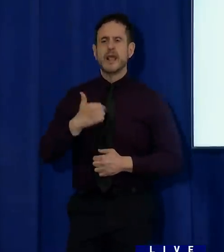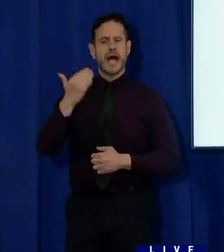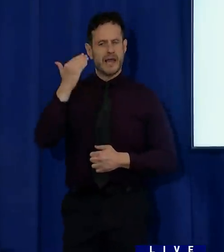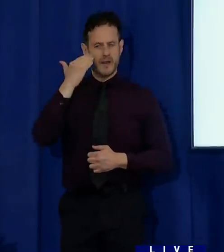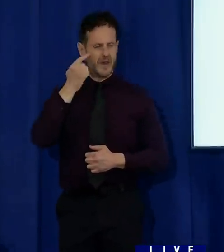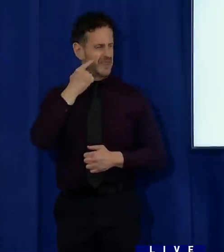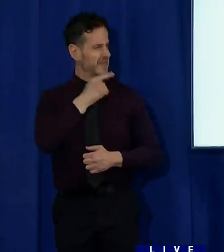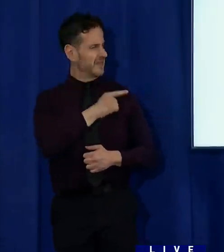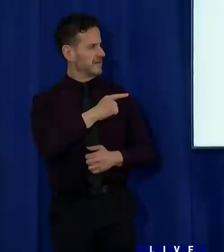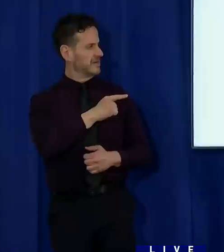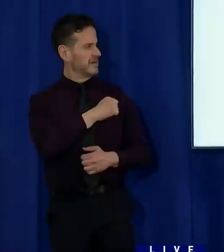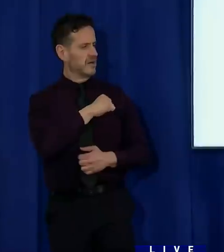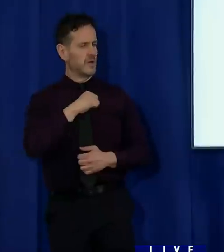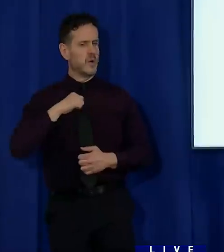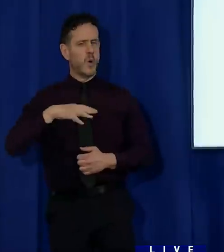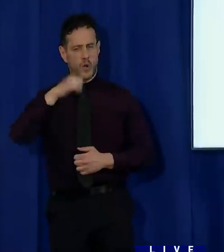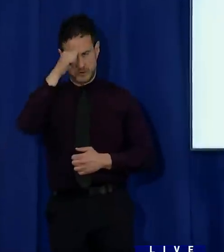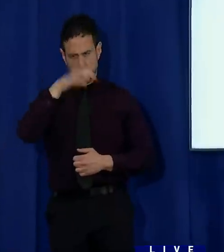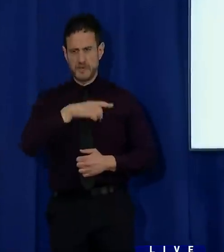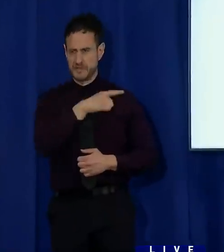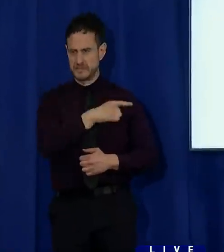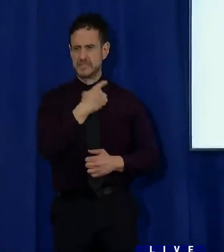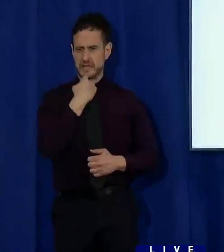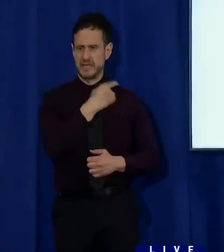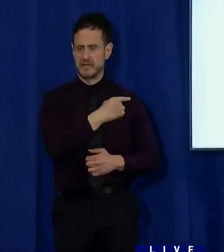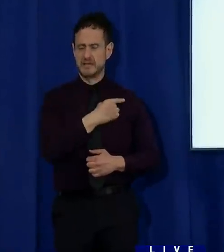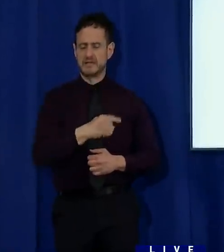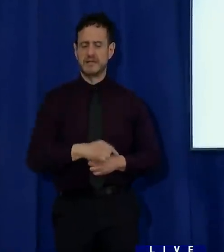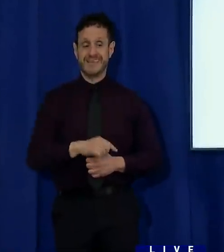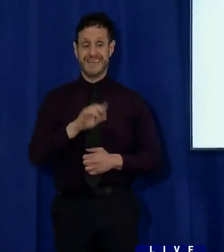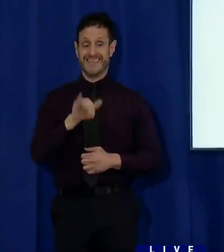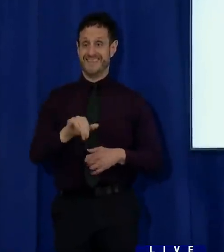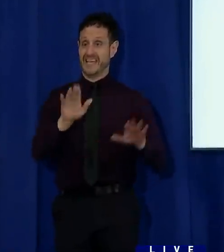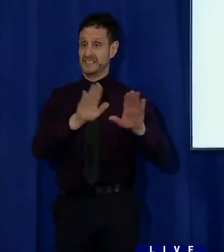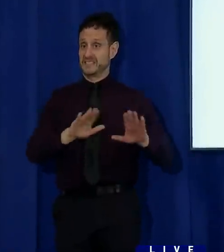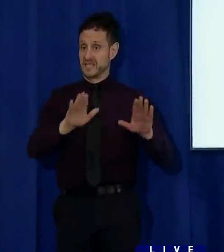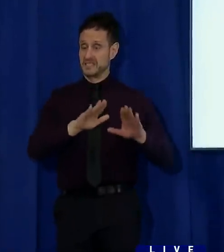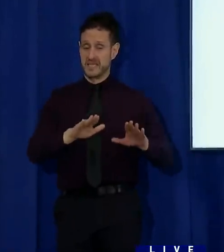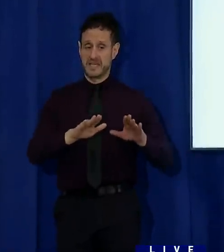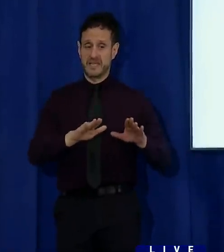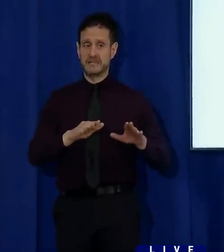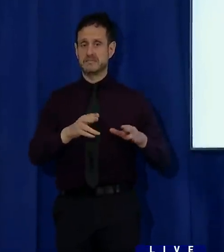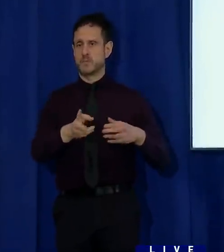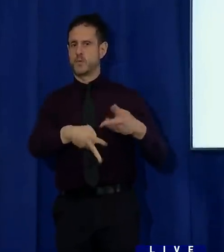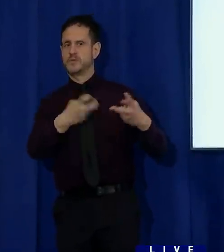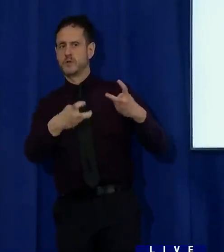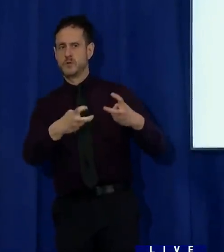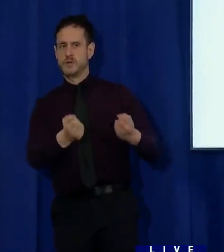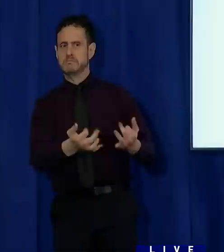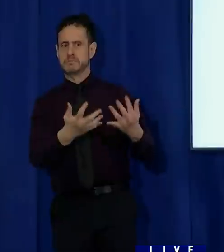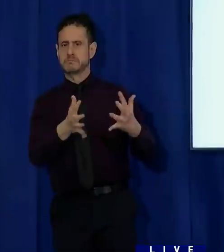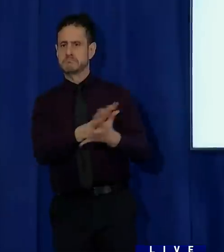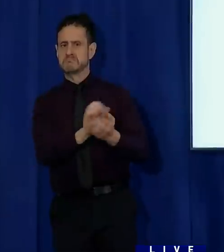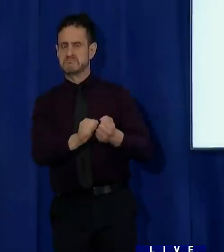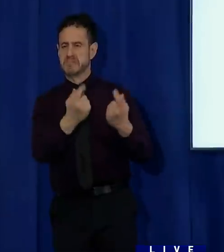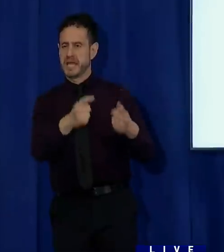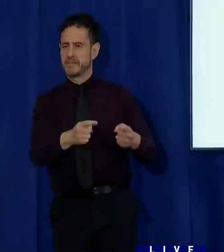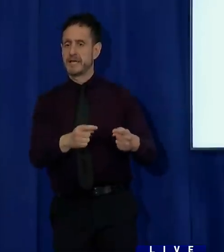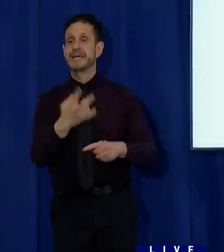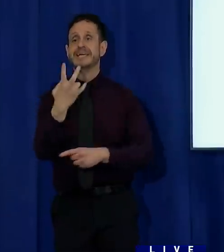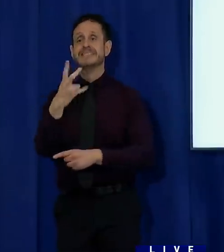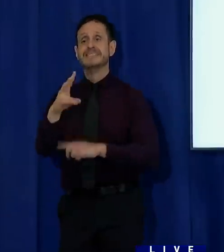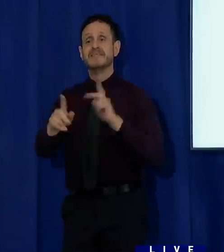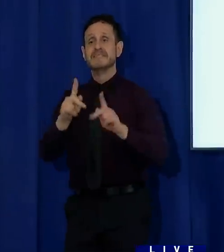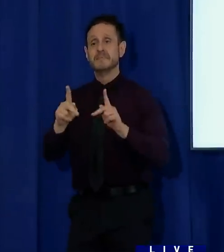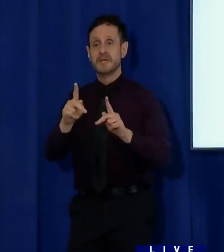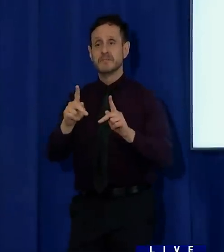I think it was Alderman Taliaferro, on that same Sunday where the looting was happening, 17 people were murdered in